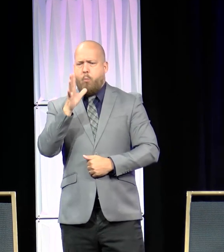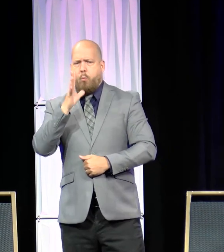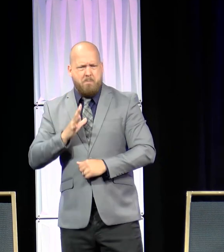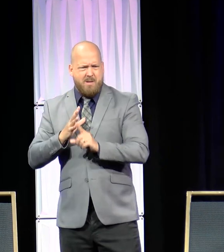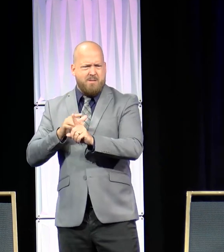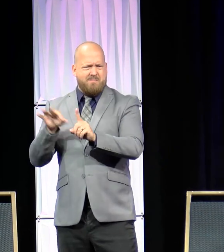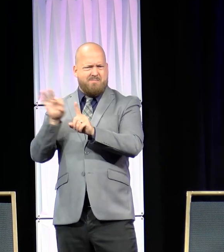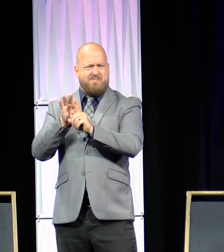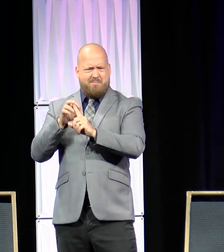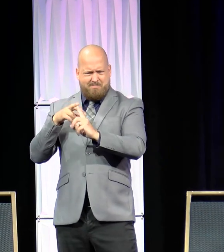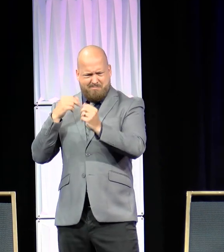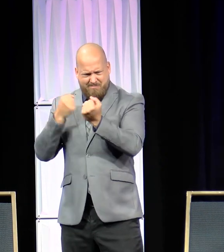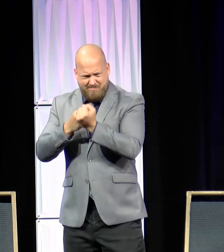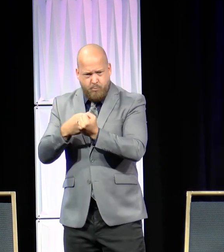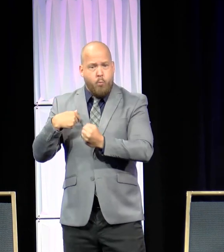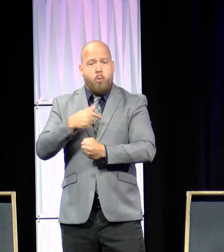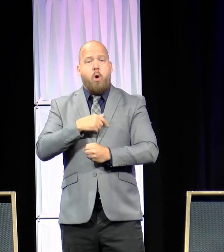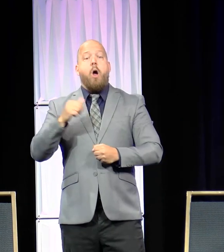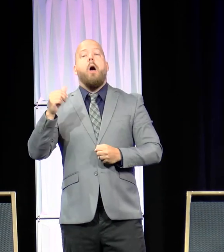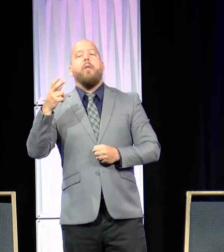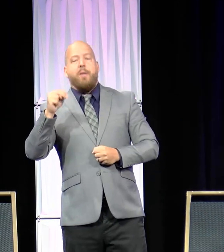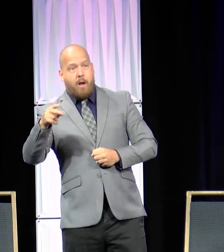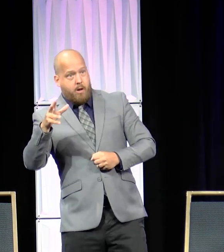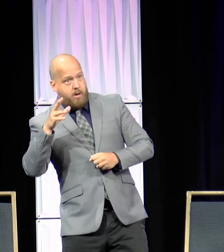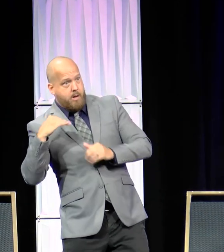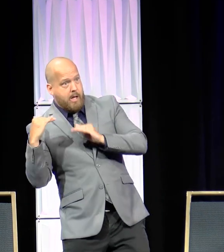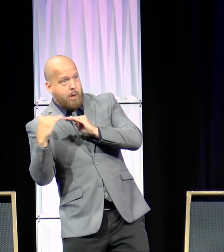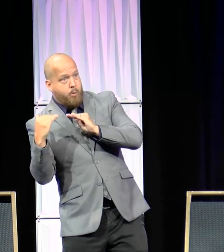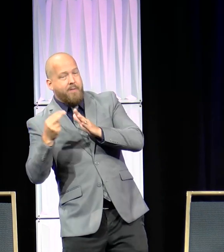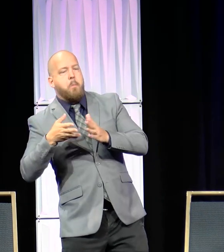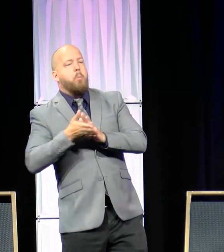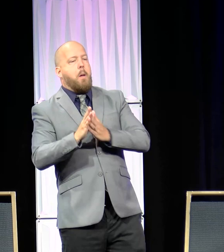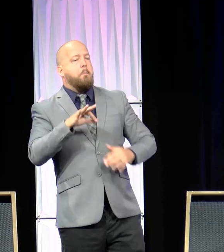from that, right? We all benefit